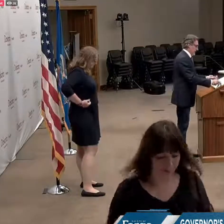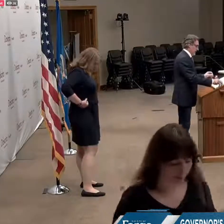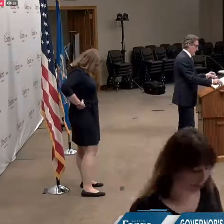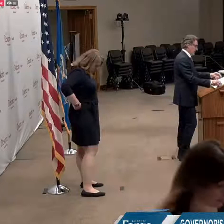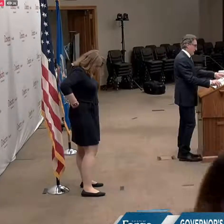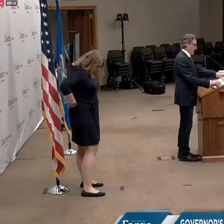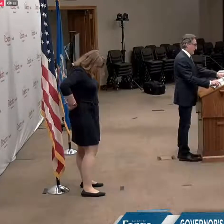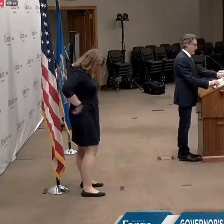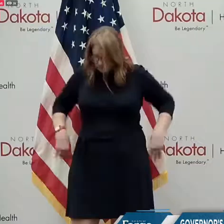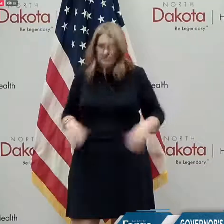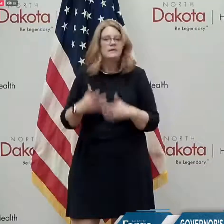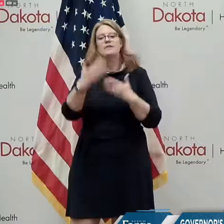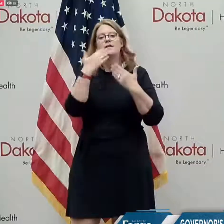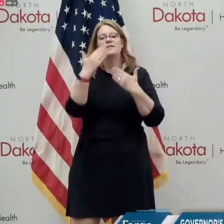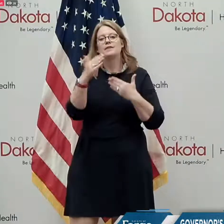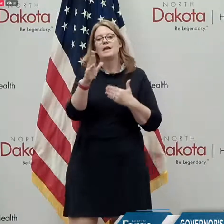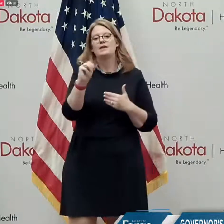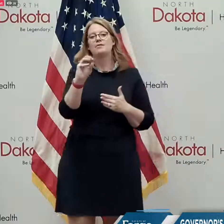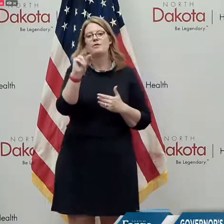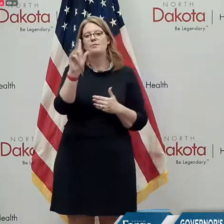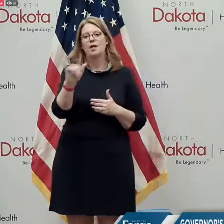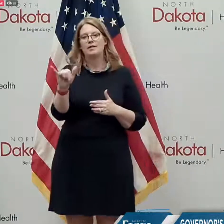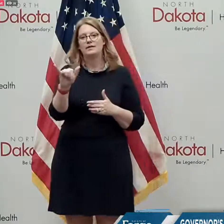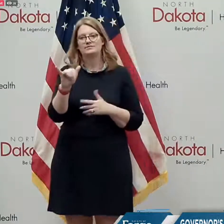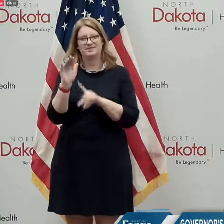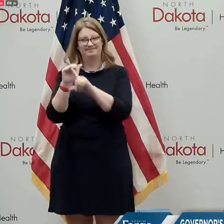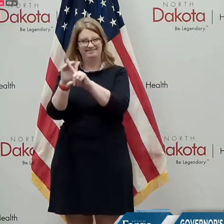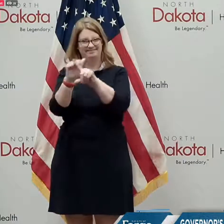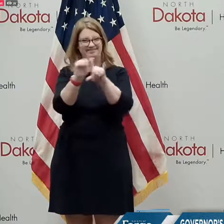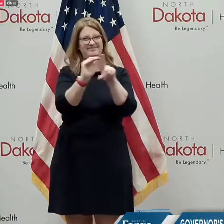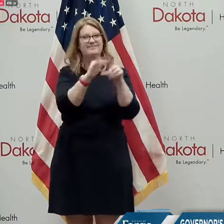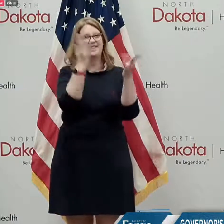Thank you, Molly, for that important refresher.